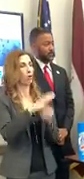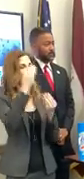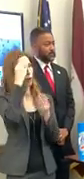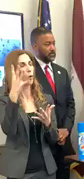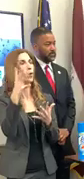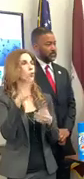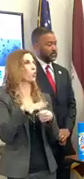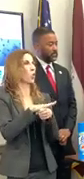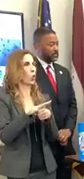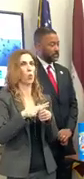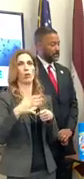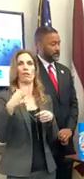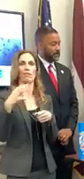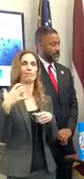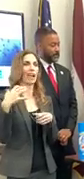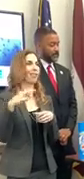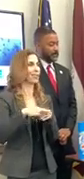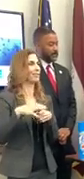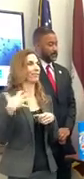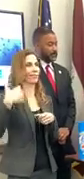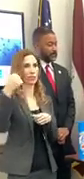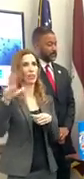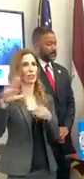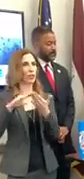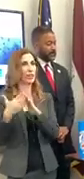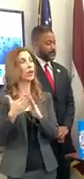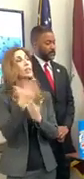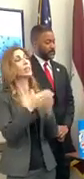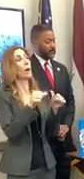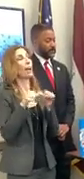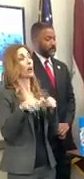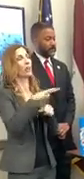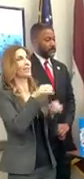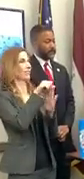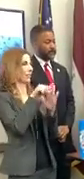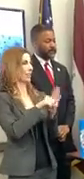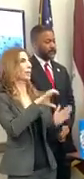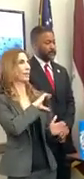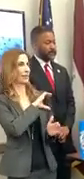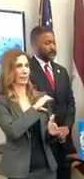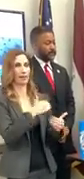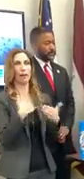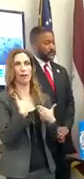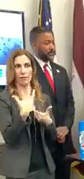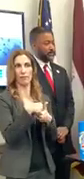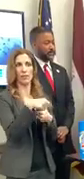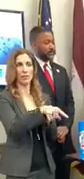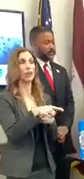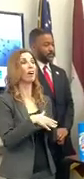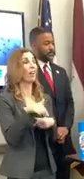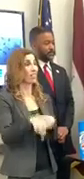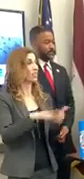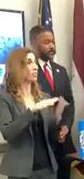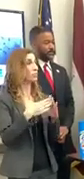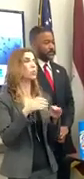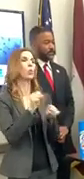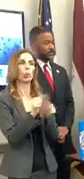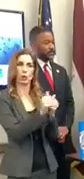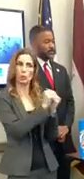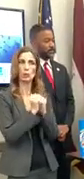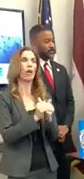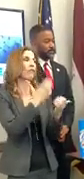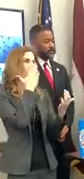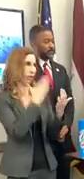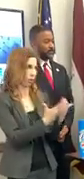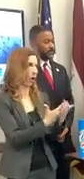elected officials in their township. And then we also have some areas that are covered by the state police. This is a community that works together very,